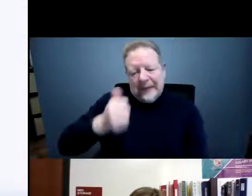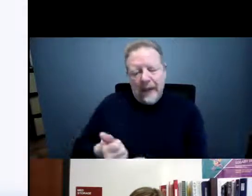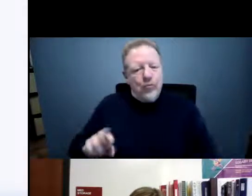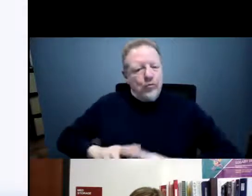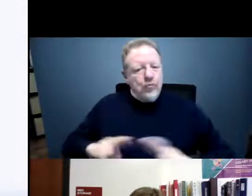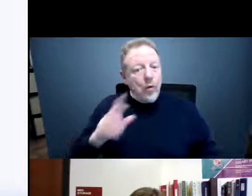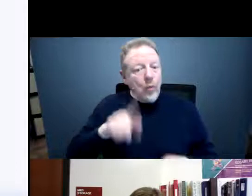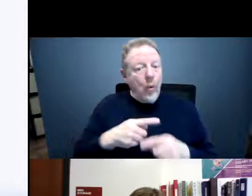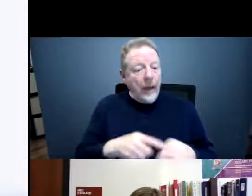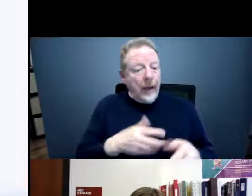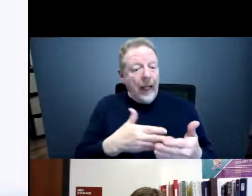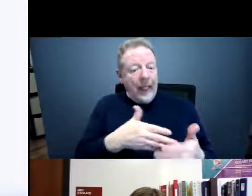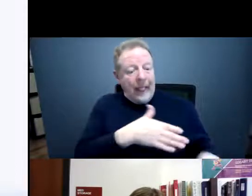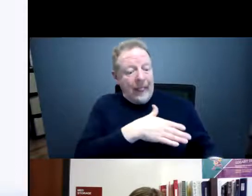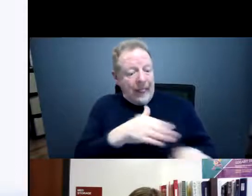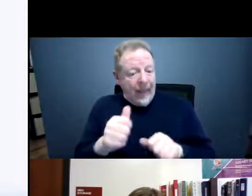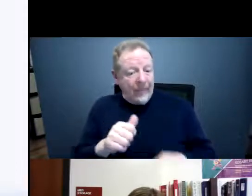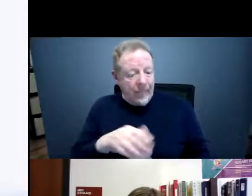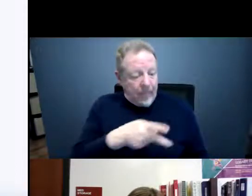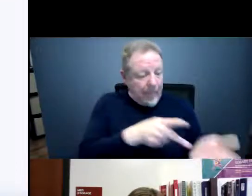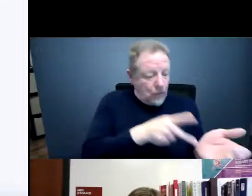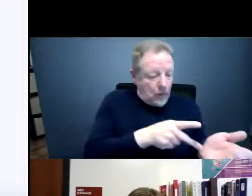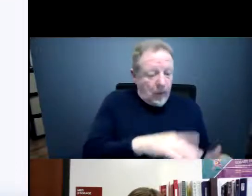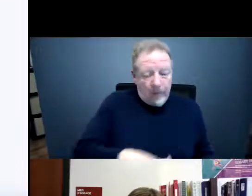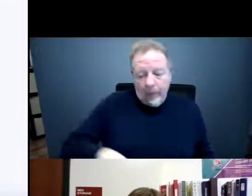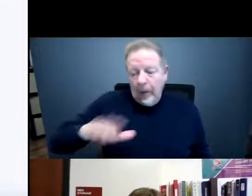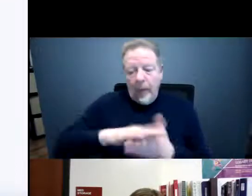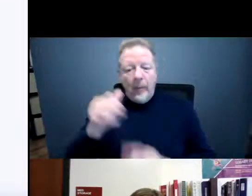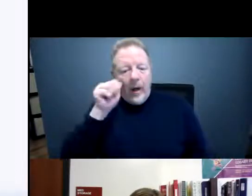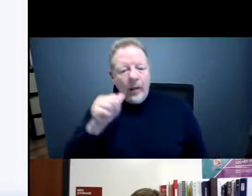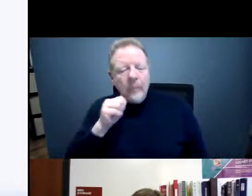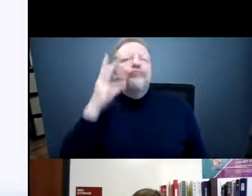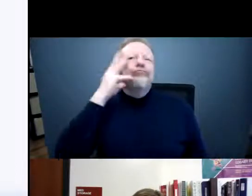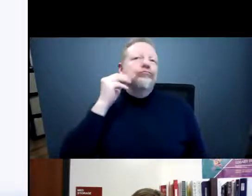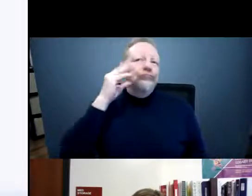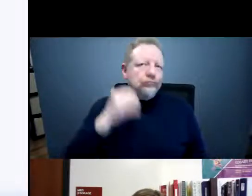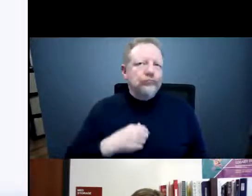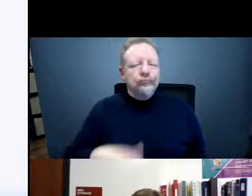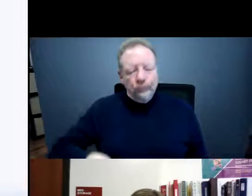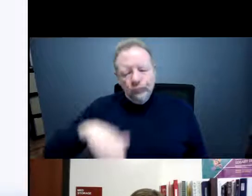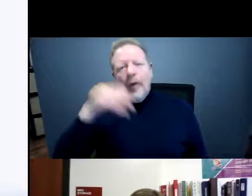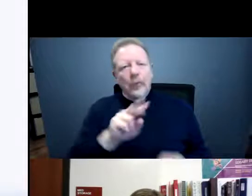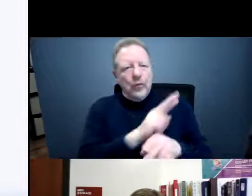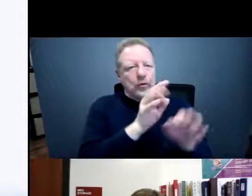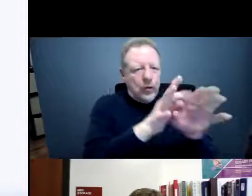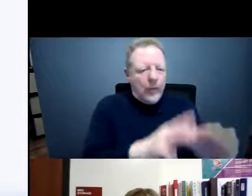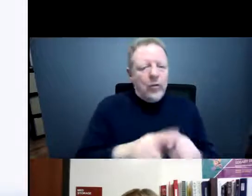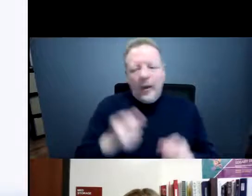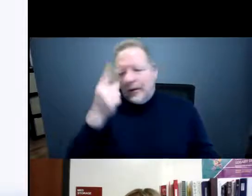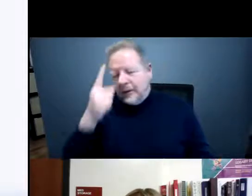to be empowered for positive health outcomes as adults, and to understand a very sophisticated healthcare system and